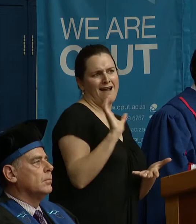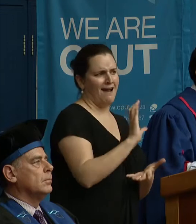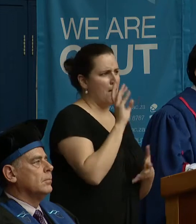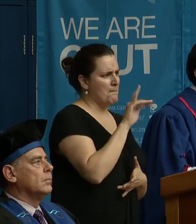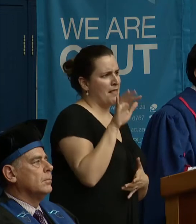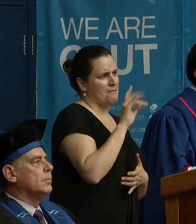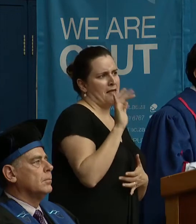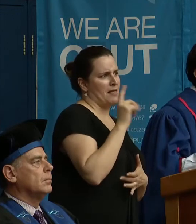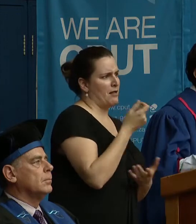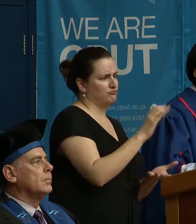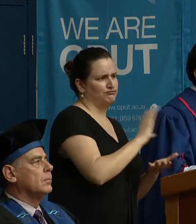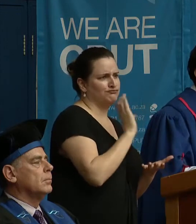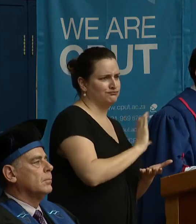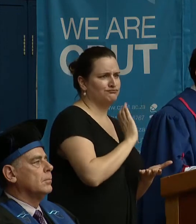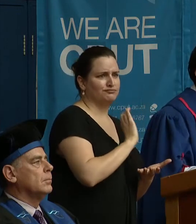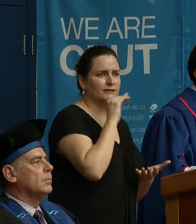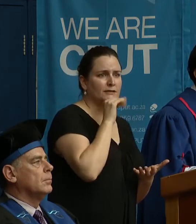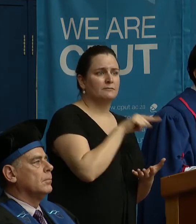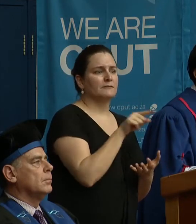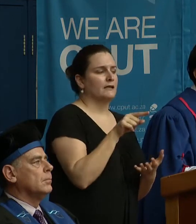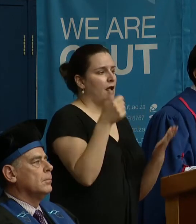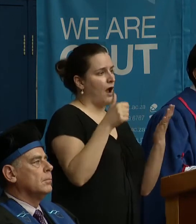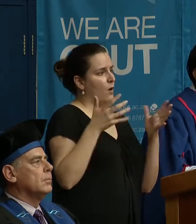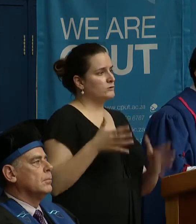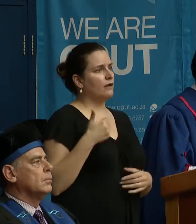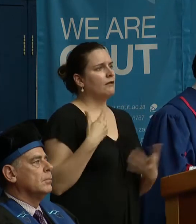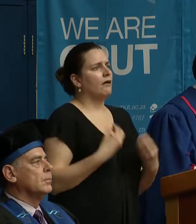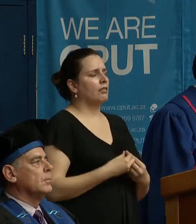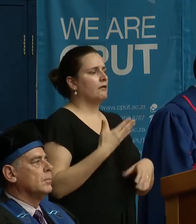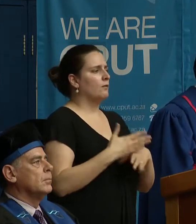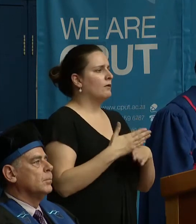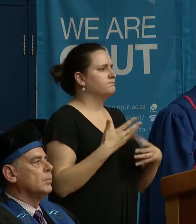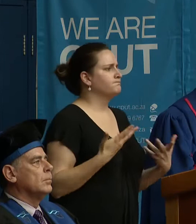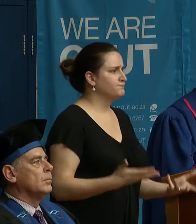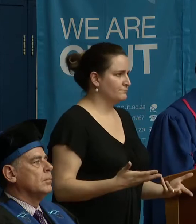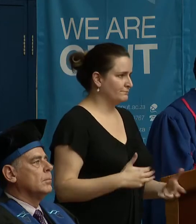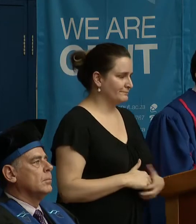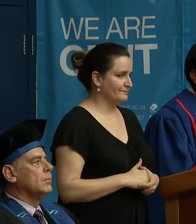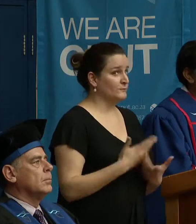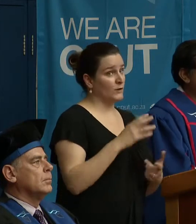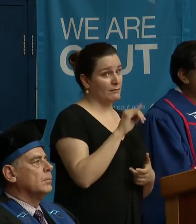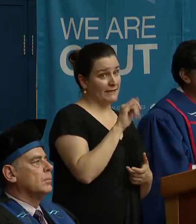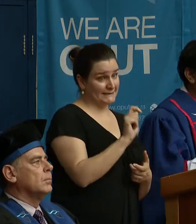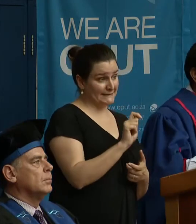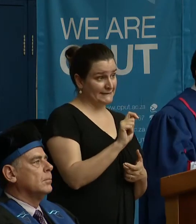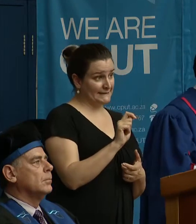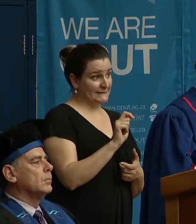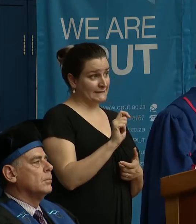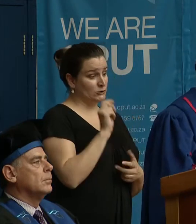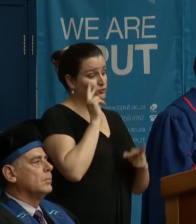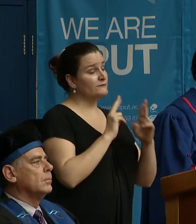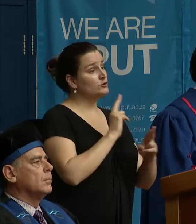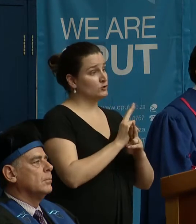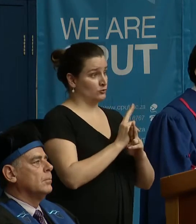while eliminating the need for countless accountants. So the MIT review article does present both sides